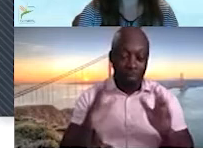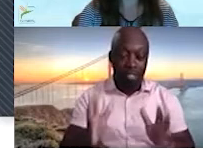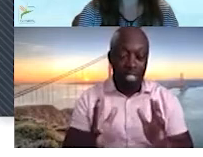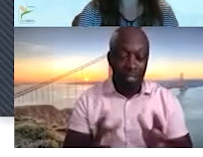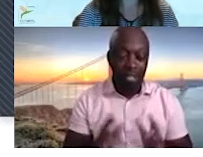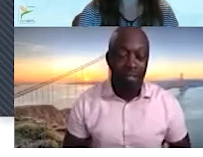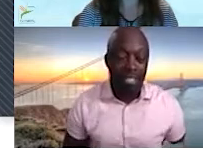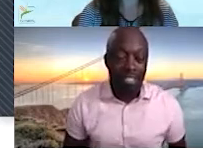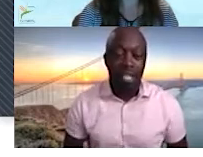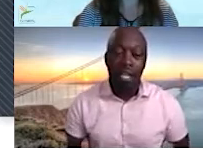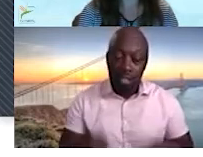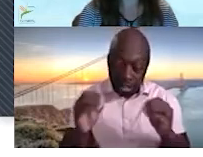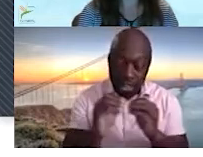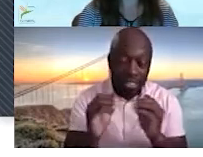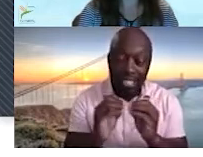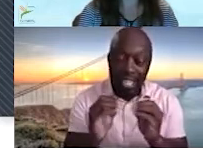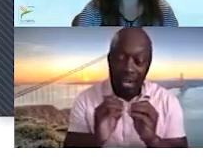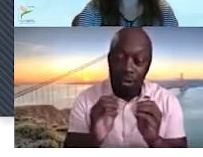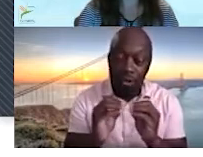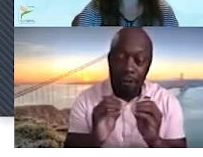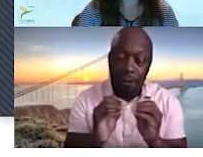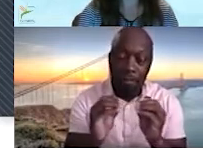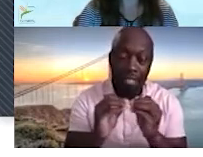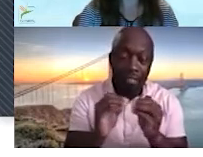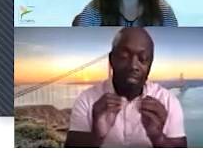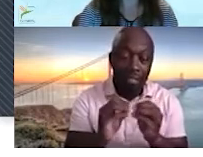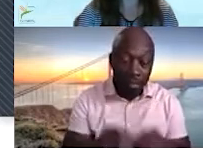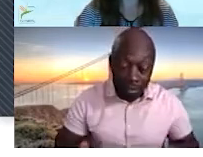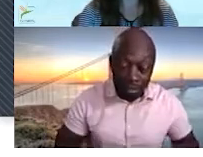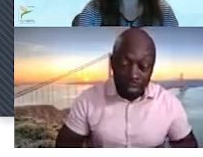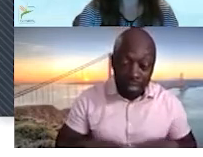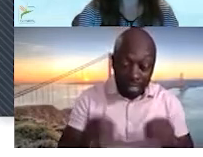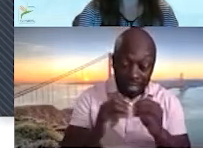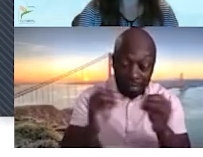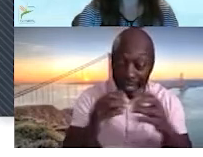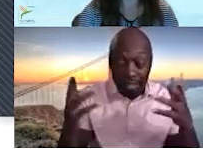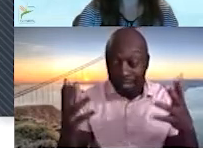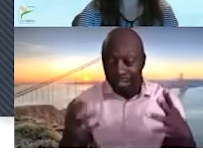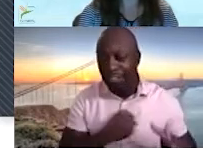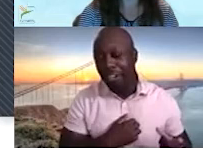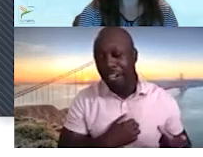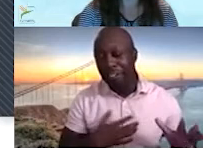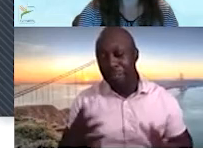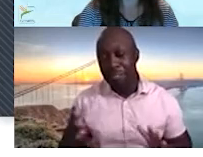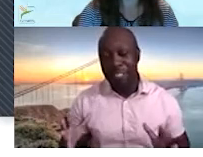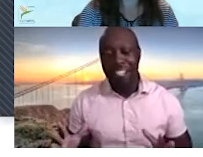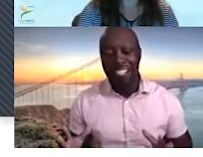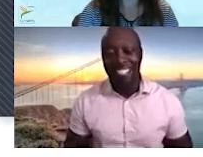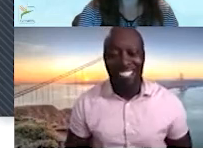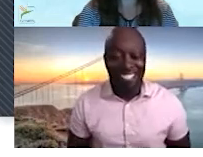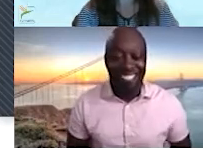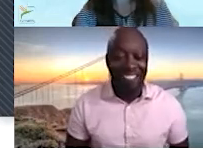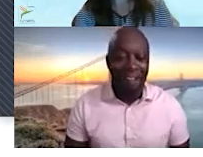Keep it how it is. You're just saying that word, más. The kid is más. So sorry, I don't speak